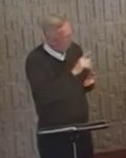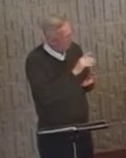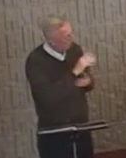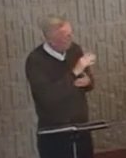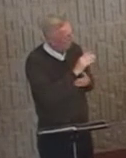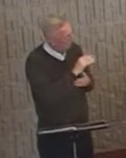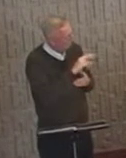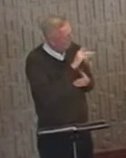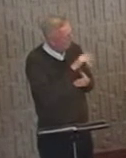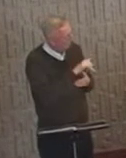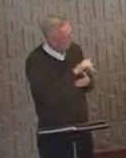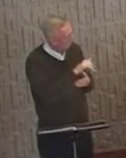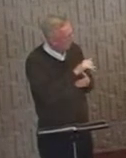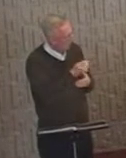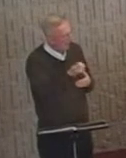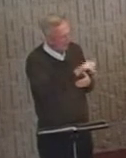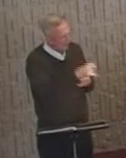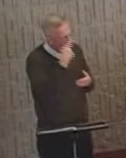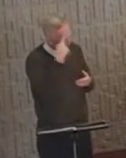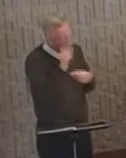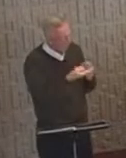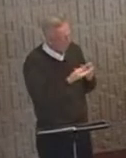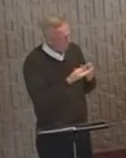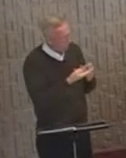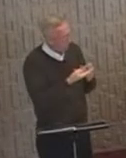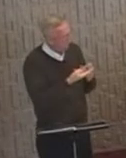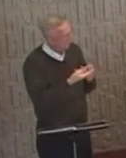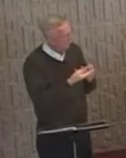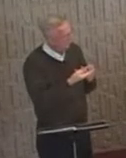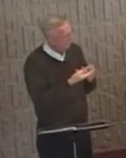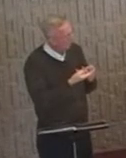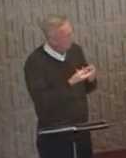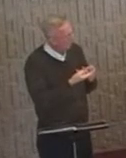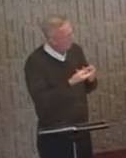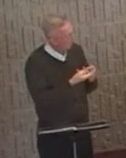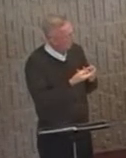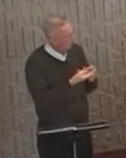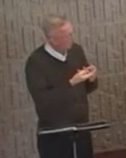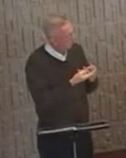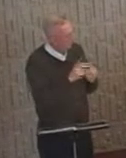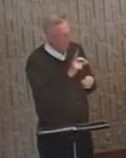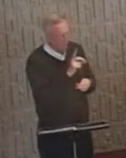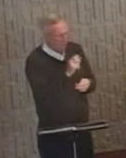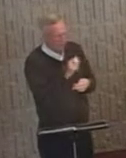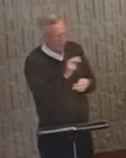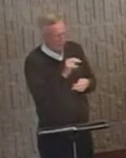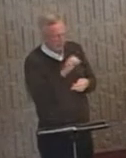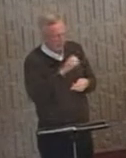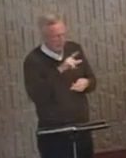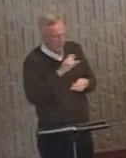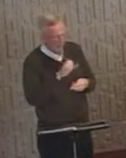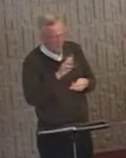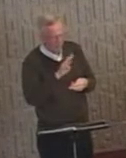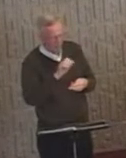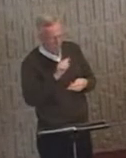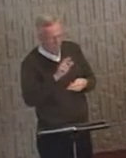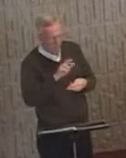Any thoughts, recollections? Anyone who's heard of Darnielle Barton